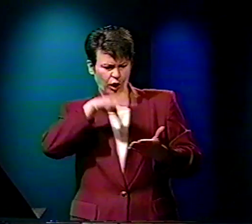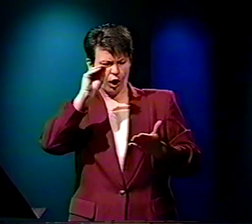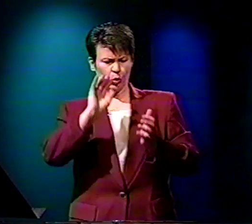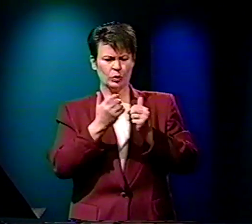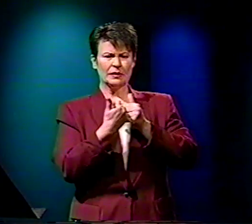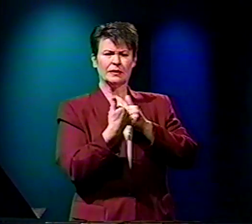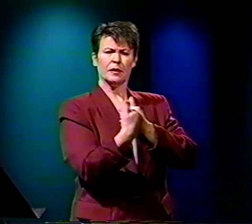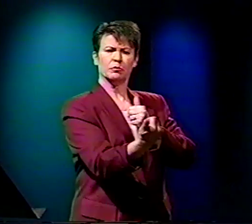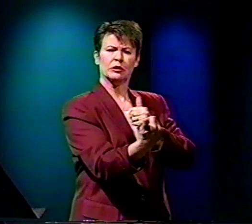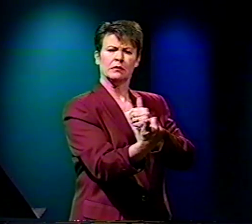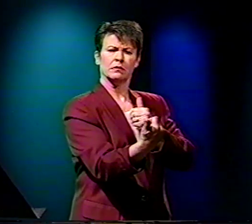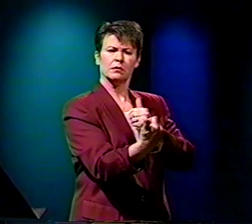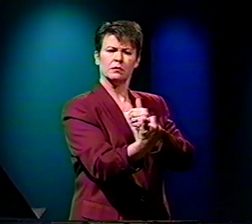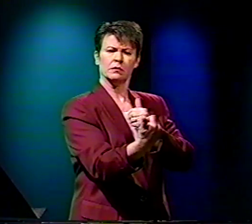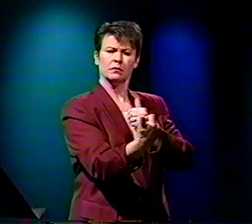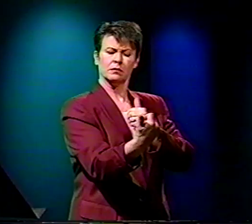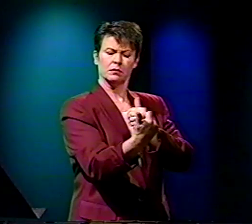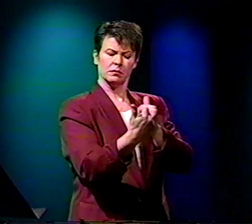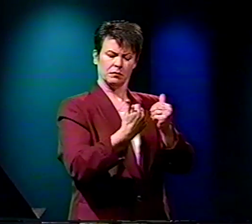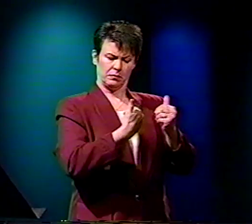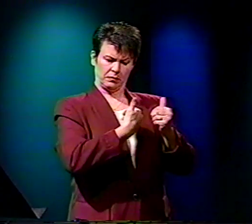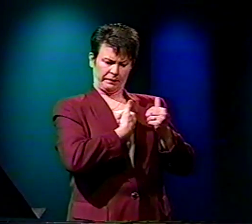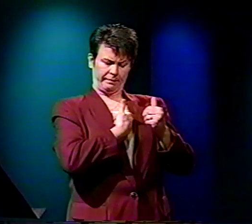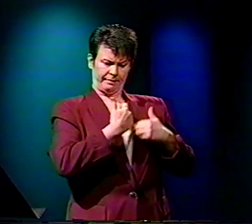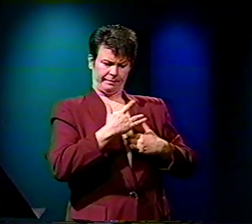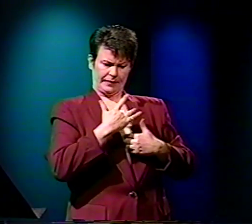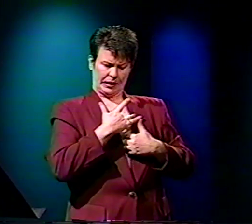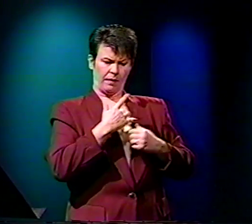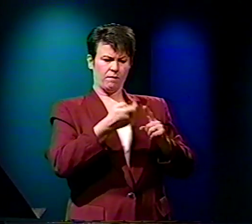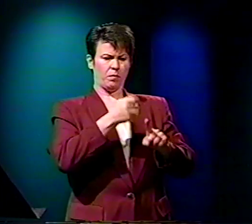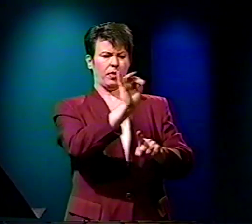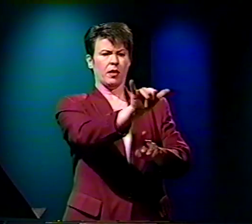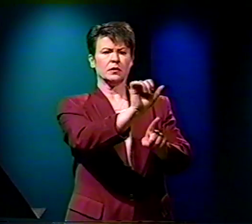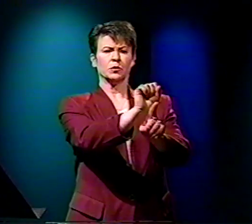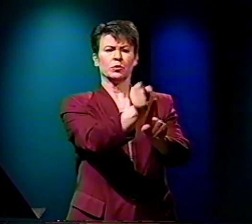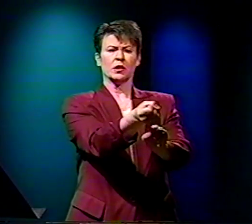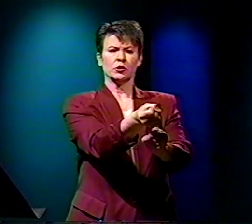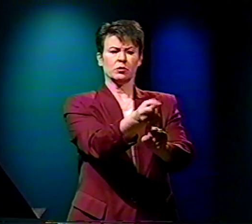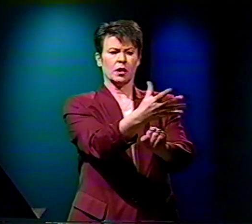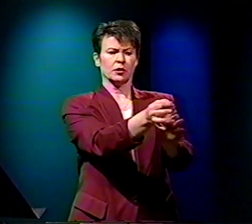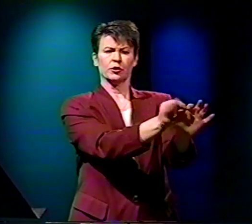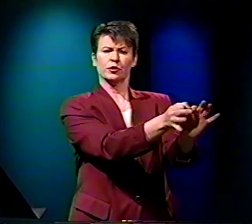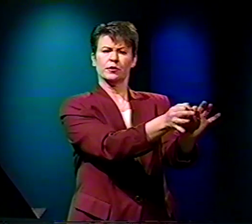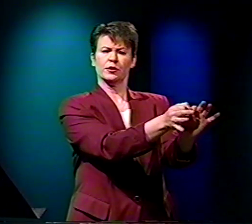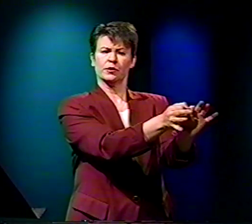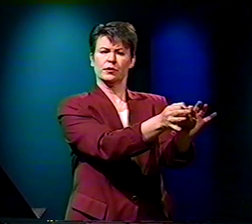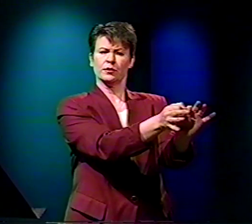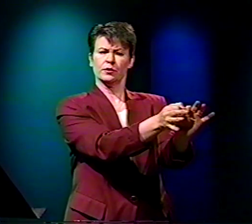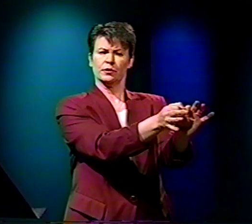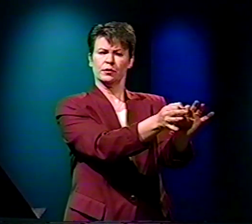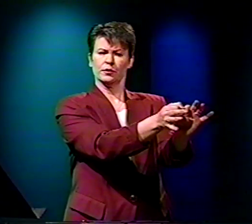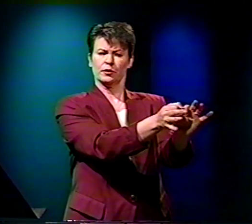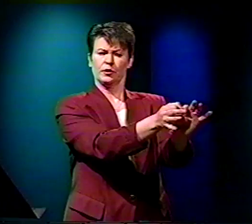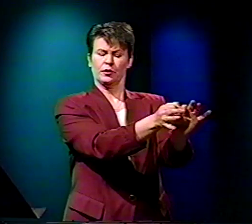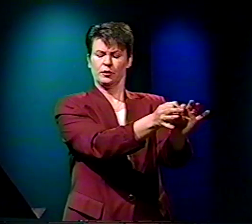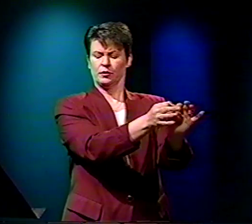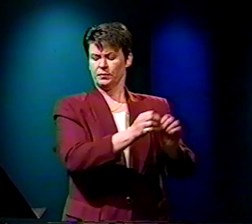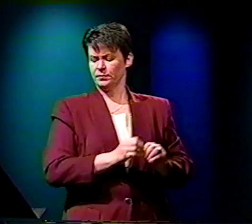they can learn to separate those feelings and their own feelings from the situation and separate those feelings